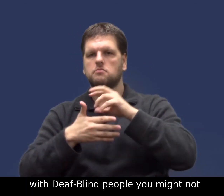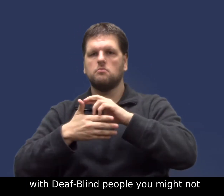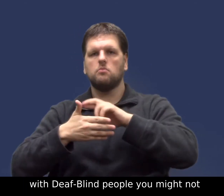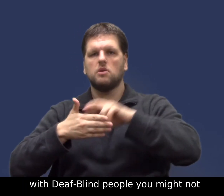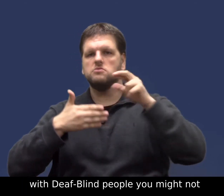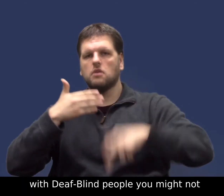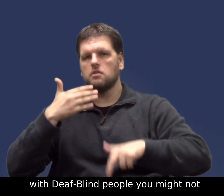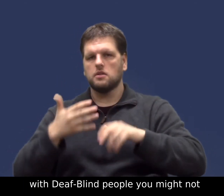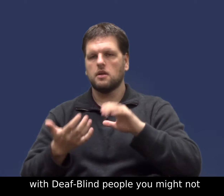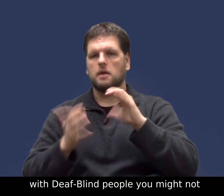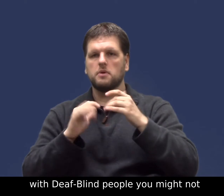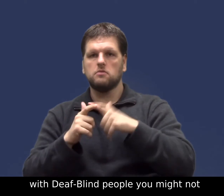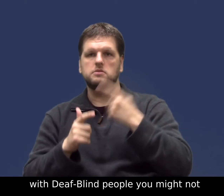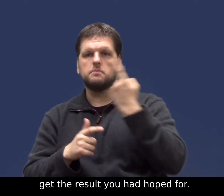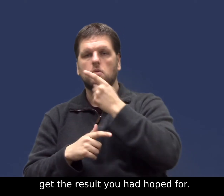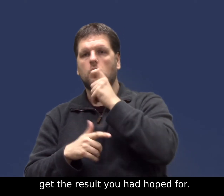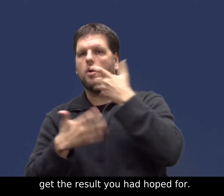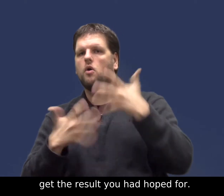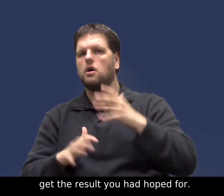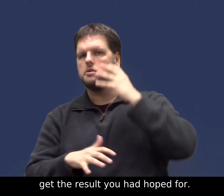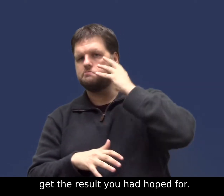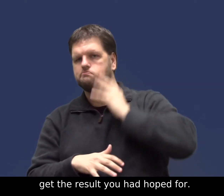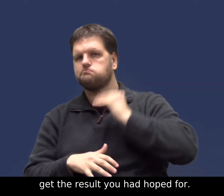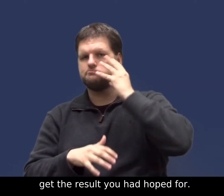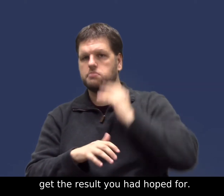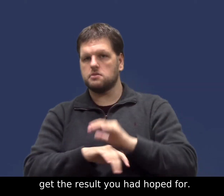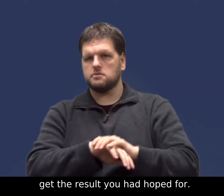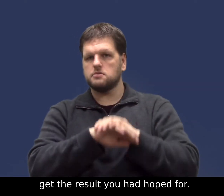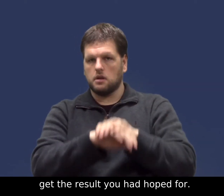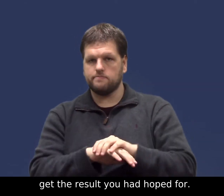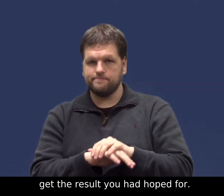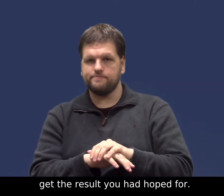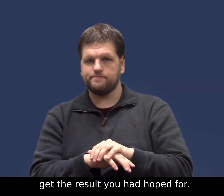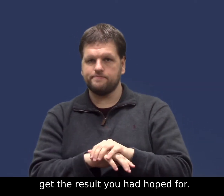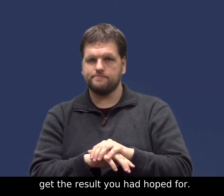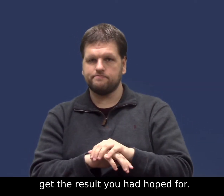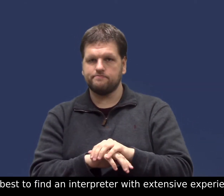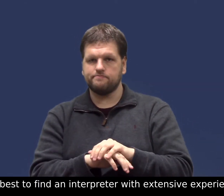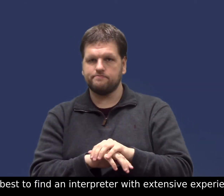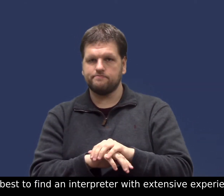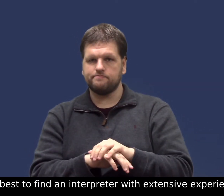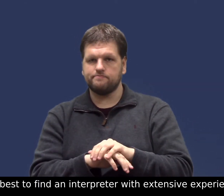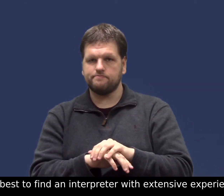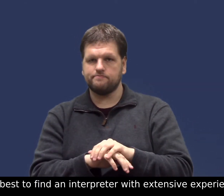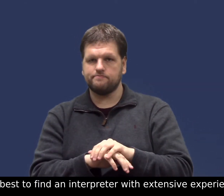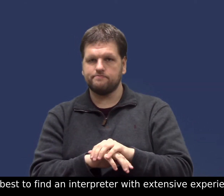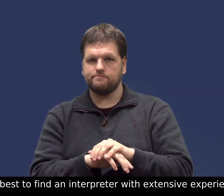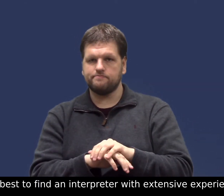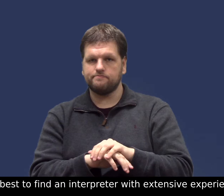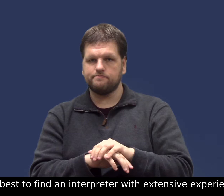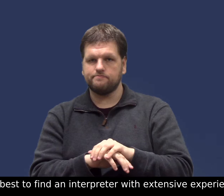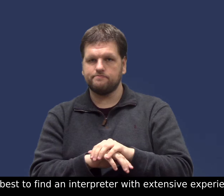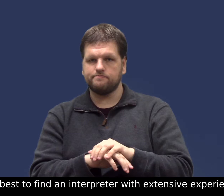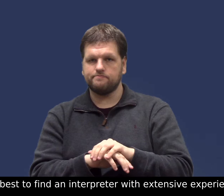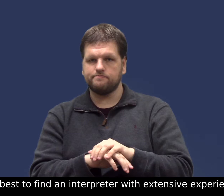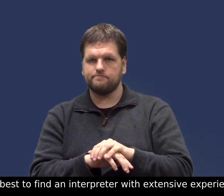deafblind people, you might not get the result you had hoped for. It's best to find an interpreter with